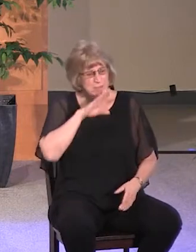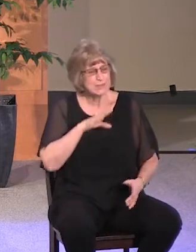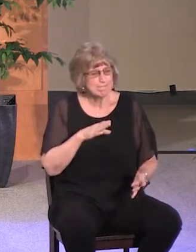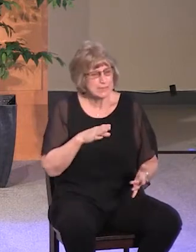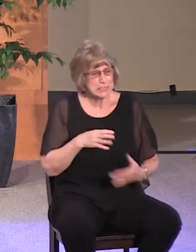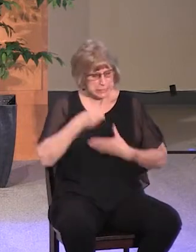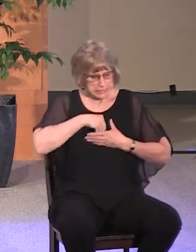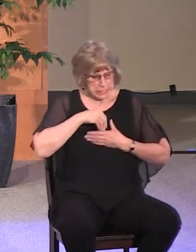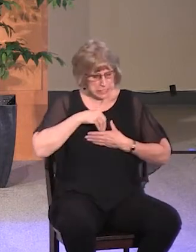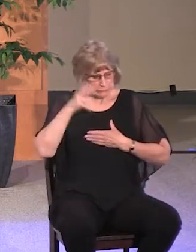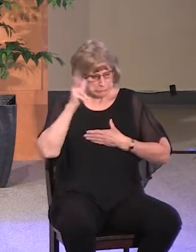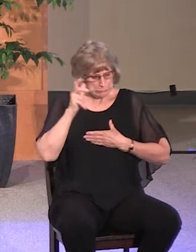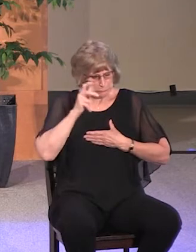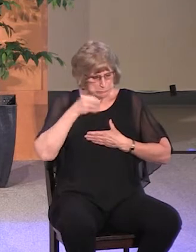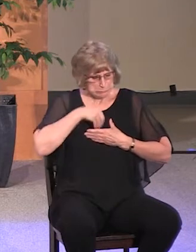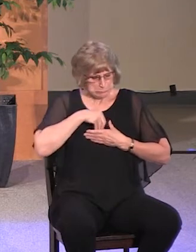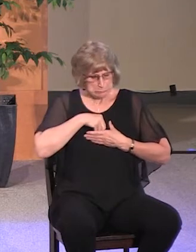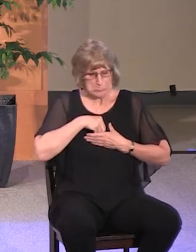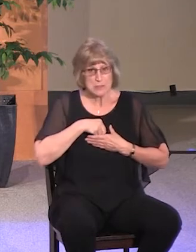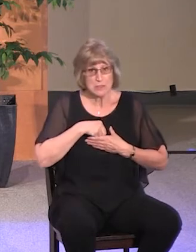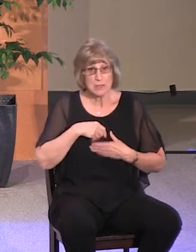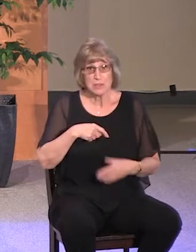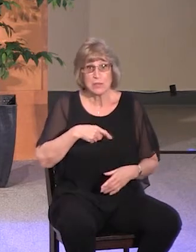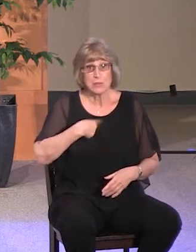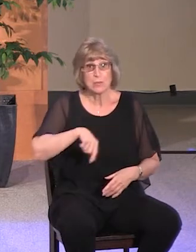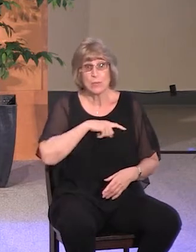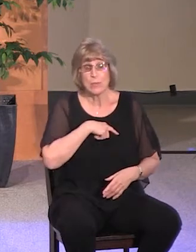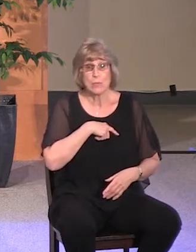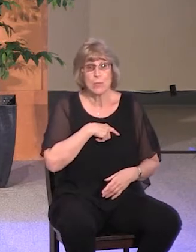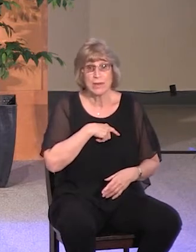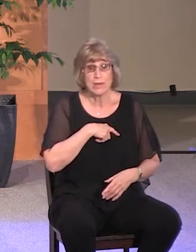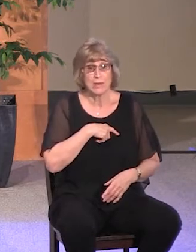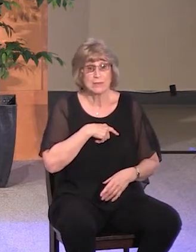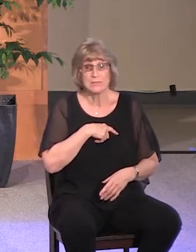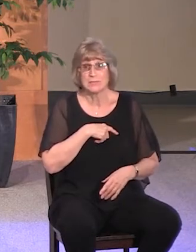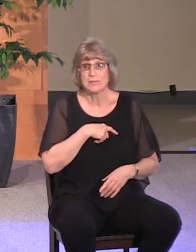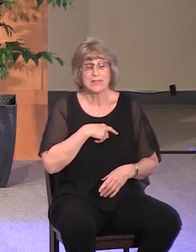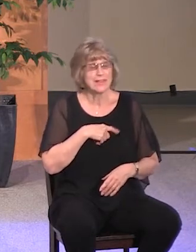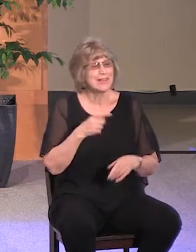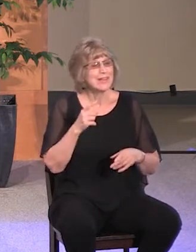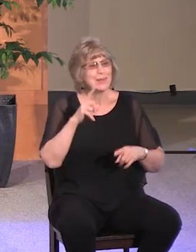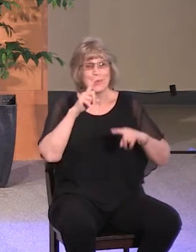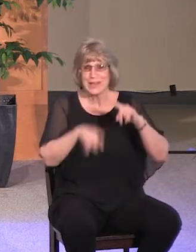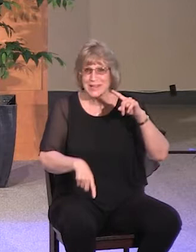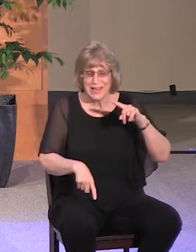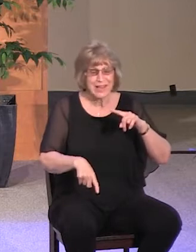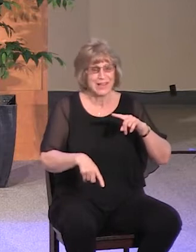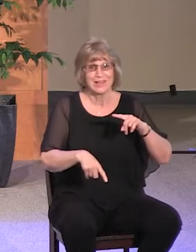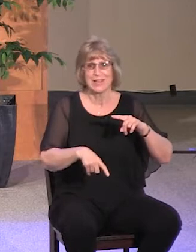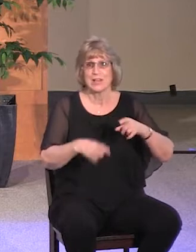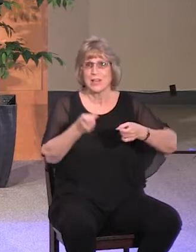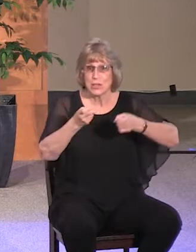demonization. We have no power of what anyone thinks of us. Let me say that again. We